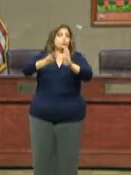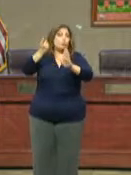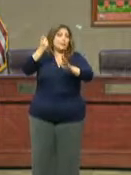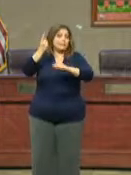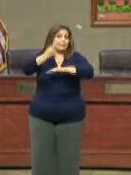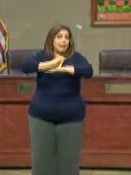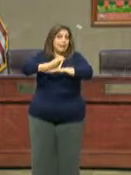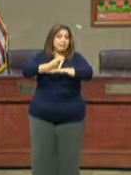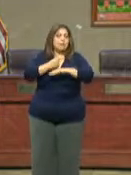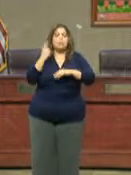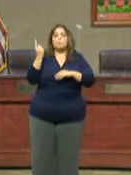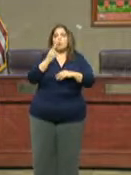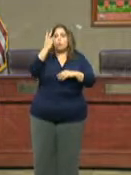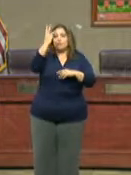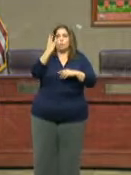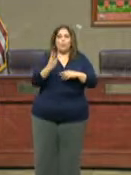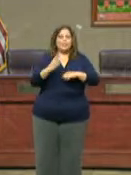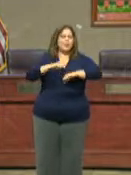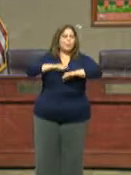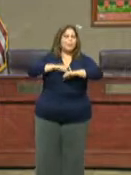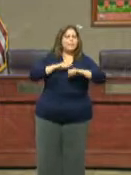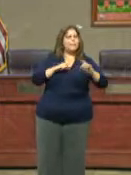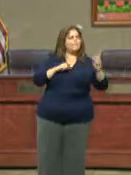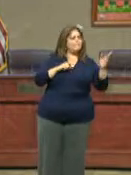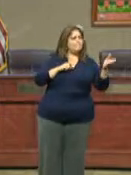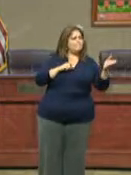it's always on Wednesday. What time on Wednesday?